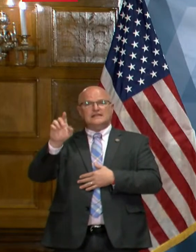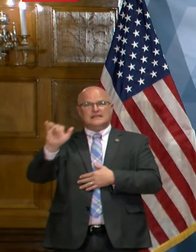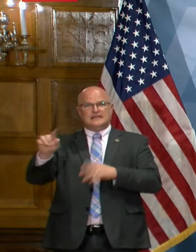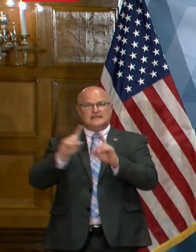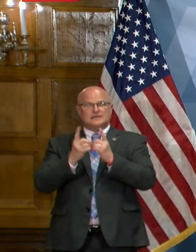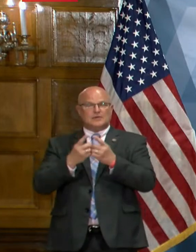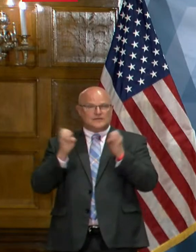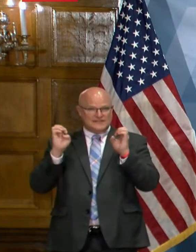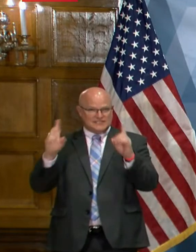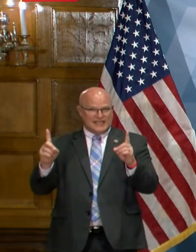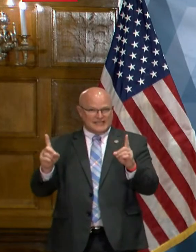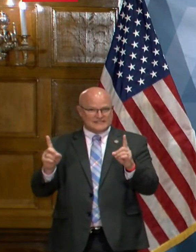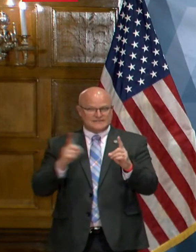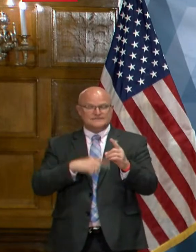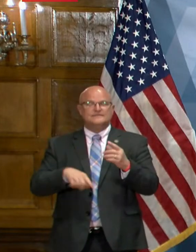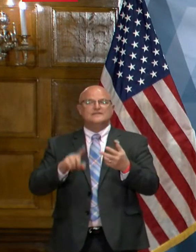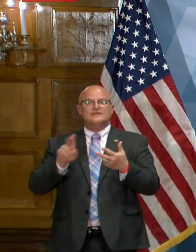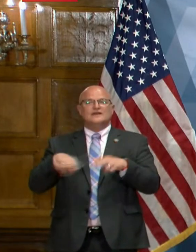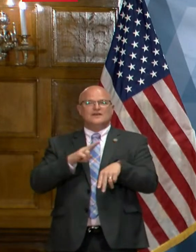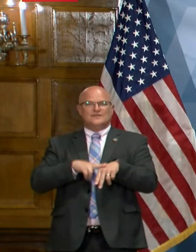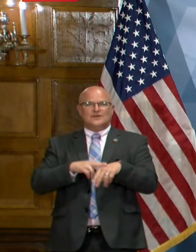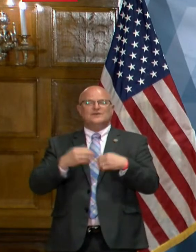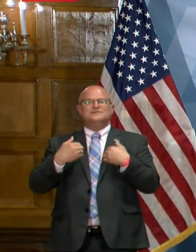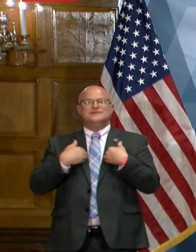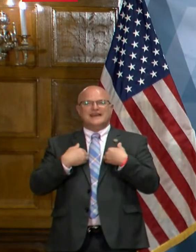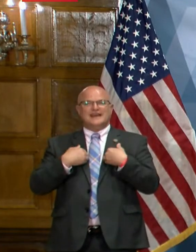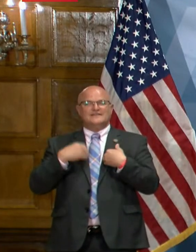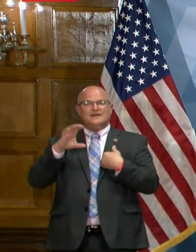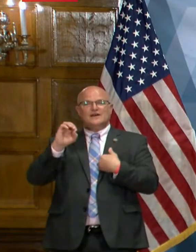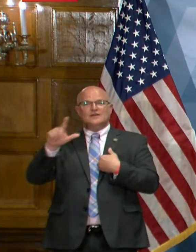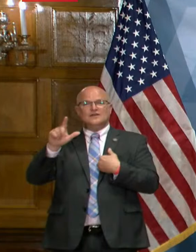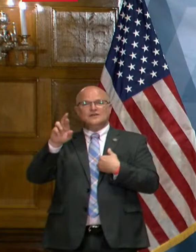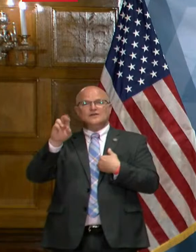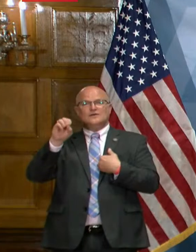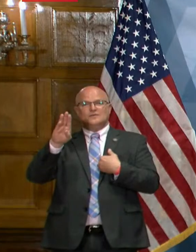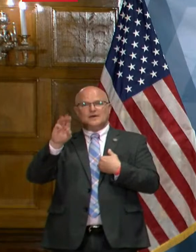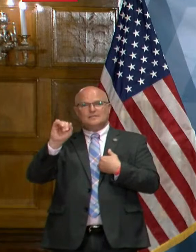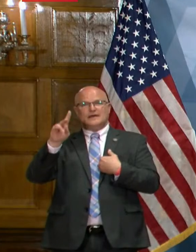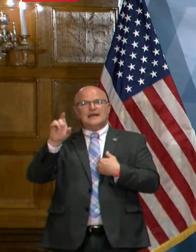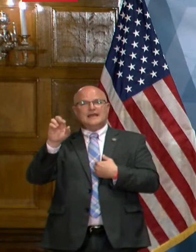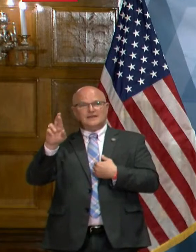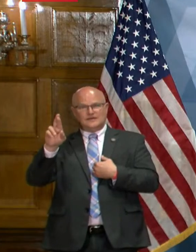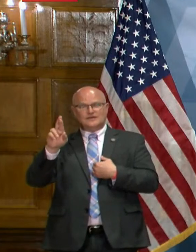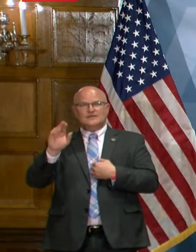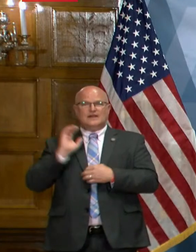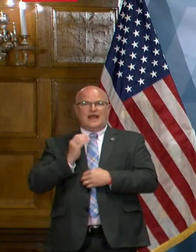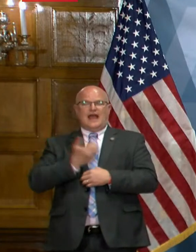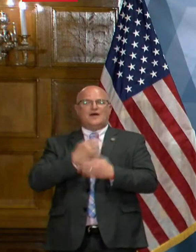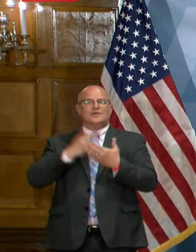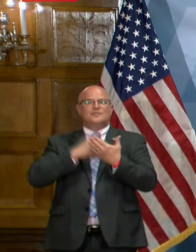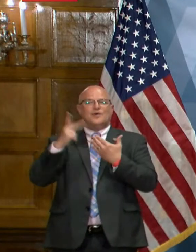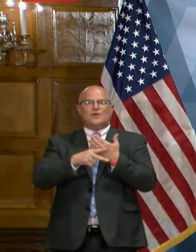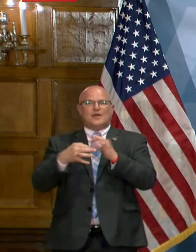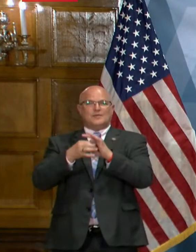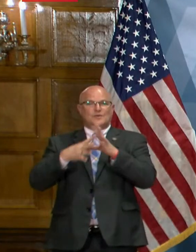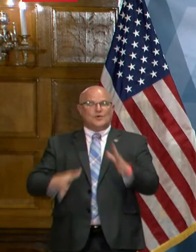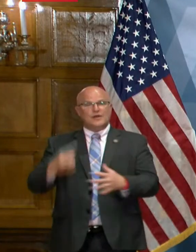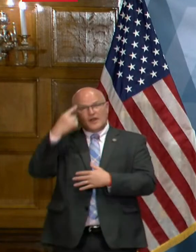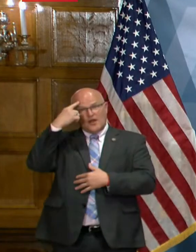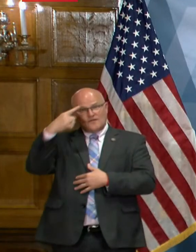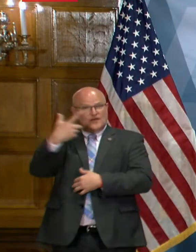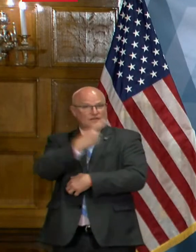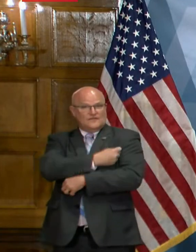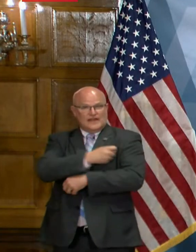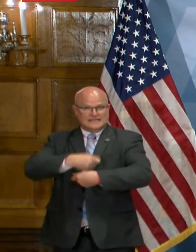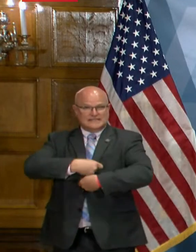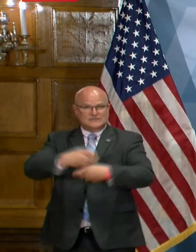of Education. And of course, we have Colonel Rob Ader, who is our program coordinator for